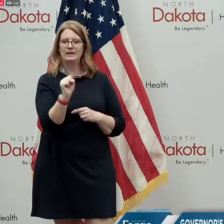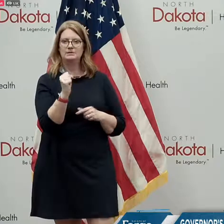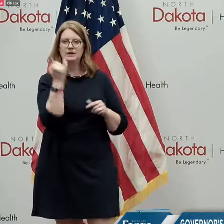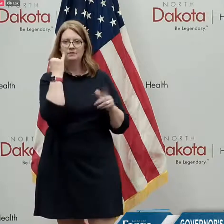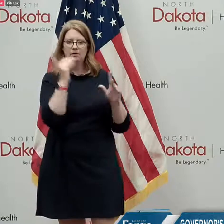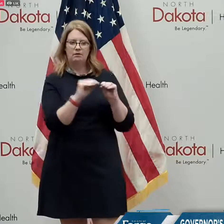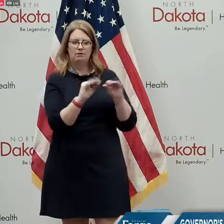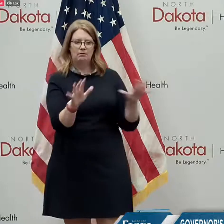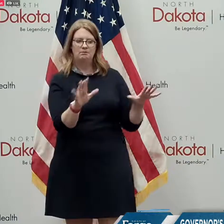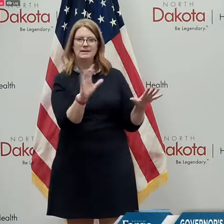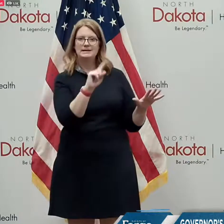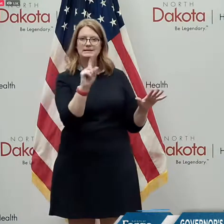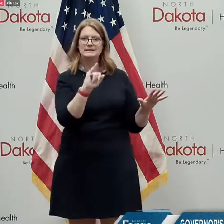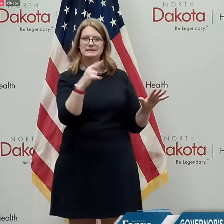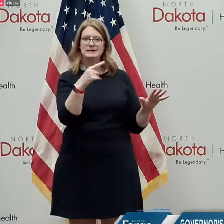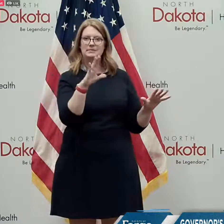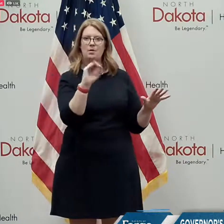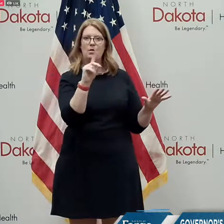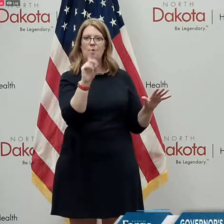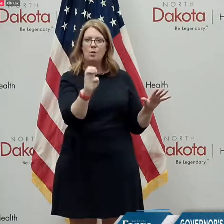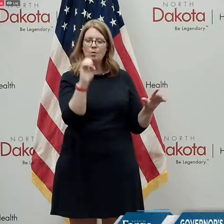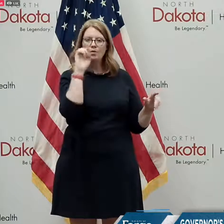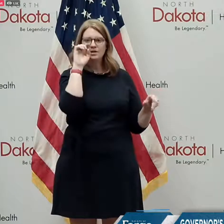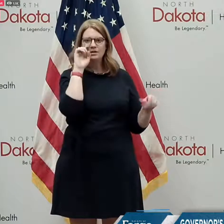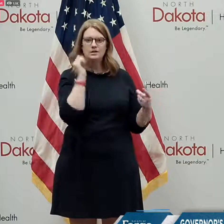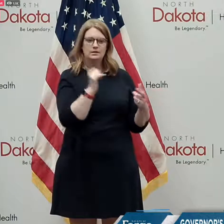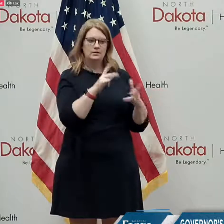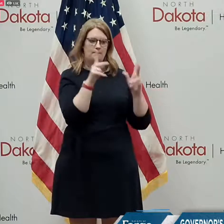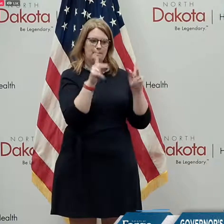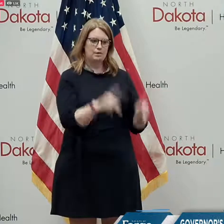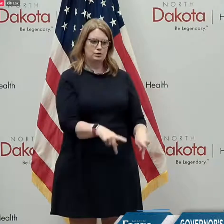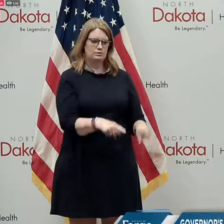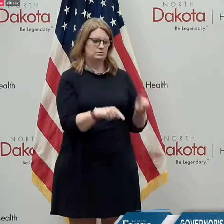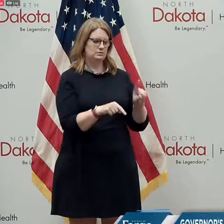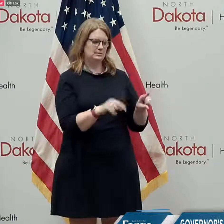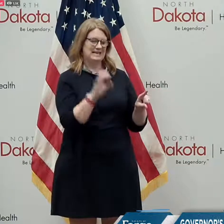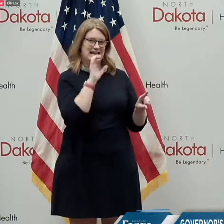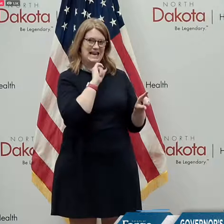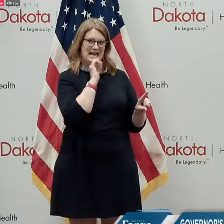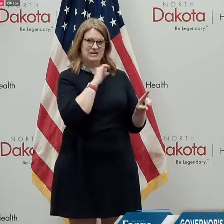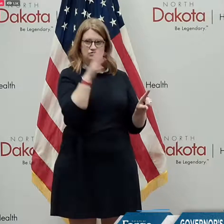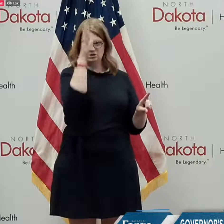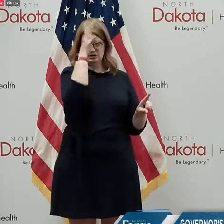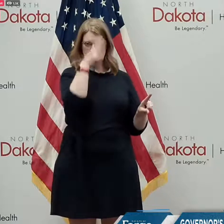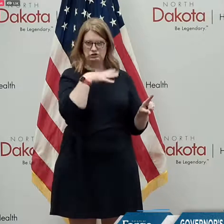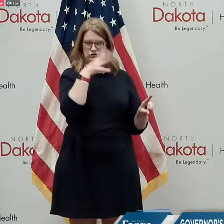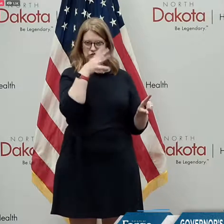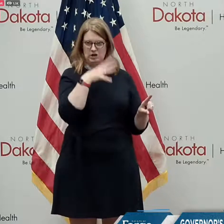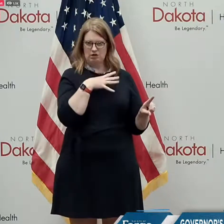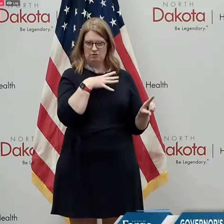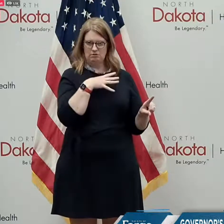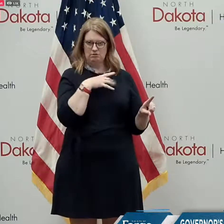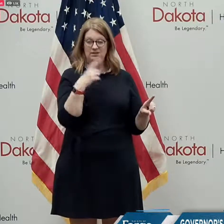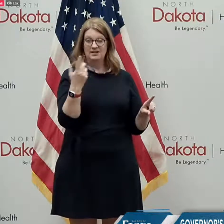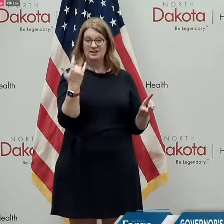code, and you say, and we've already said here's a person's age and gender, now we say their zip code, it might be pretty easy